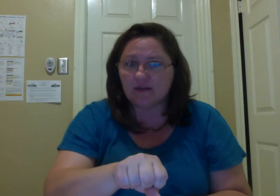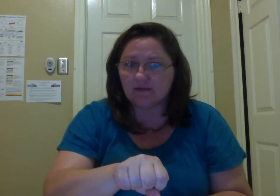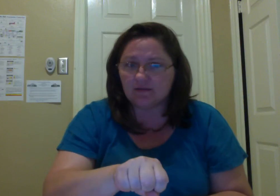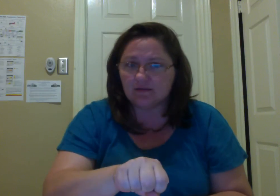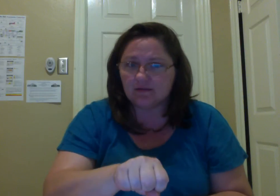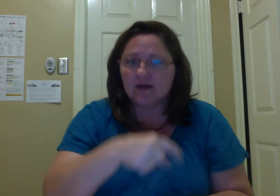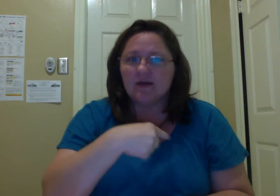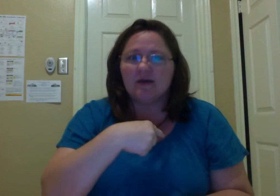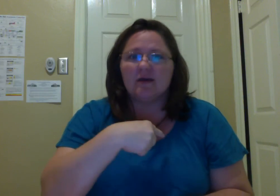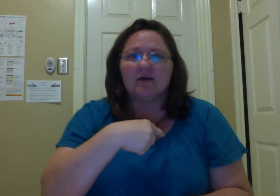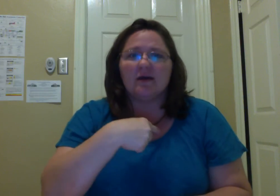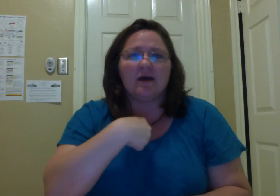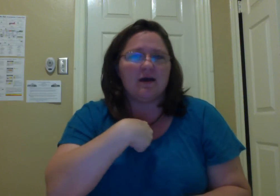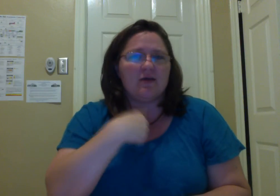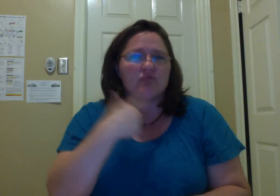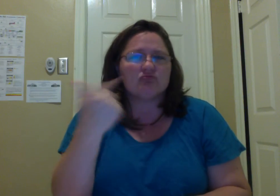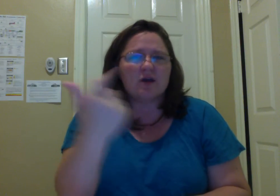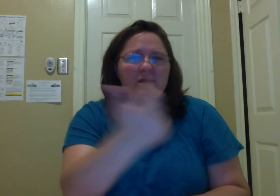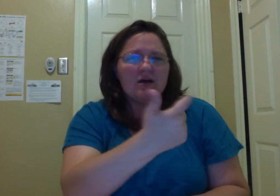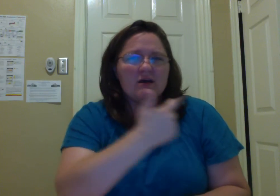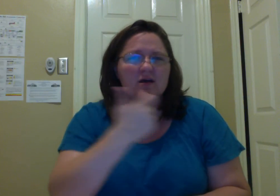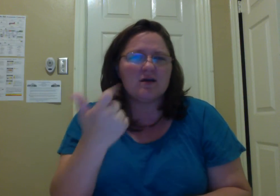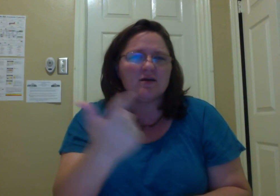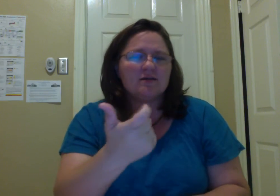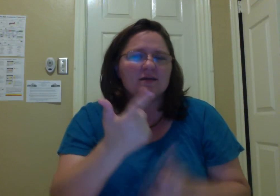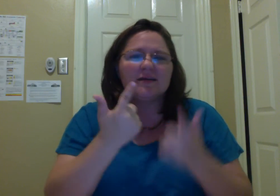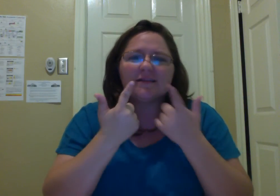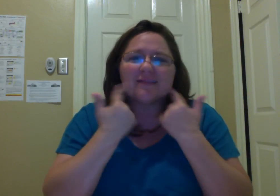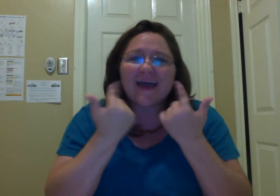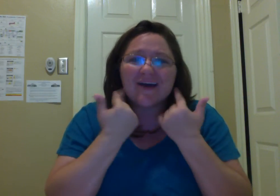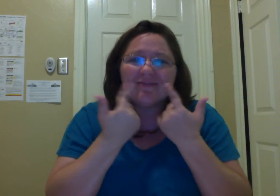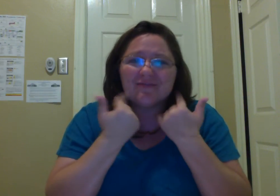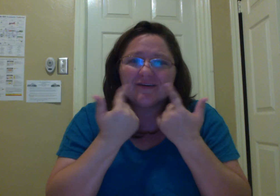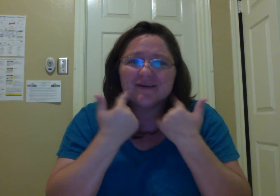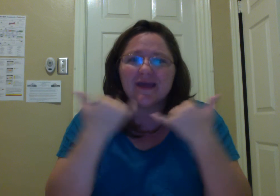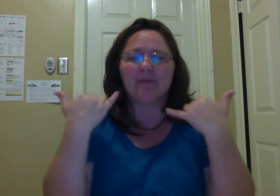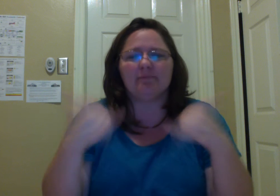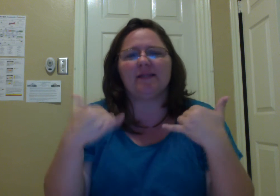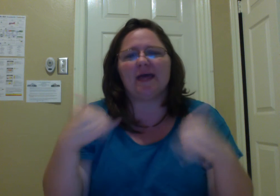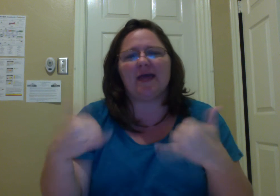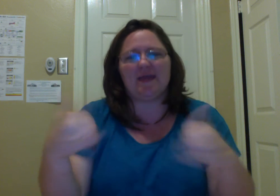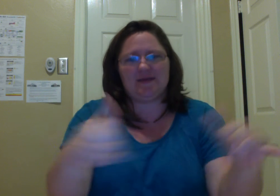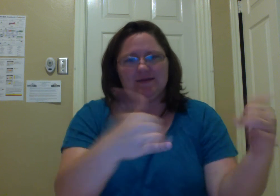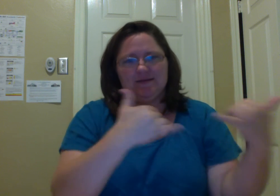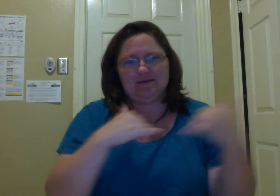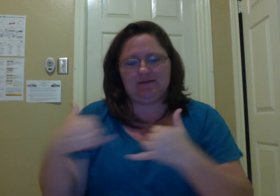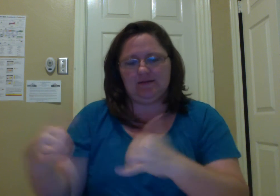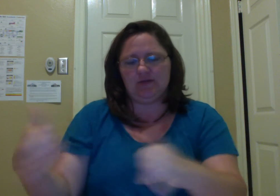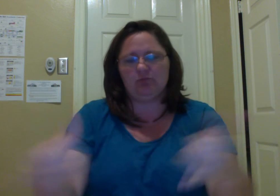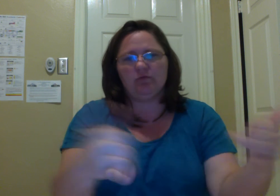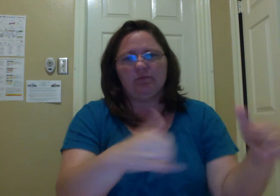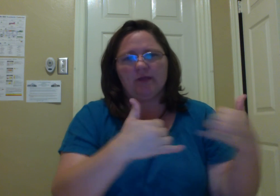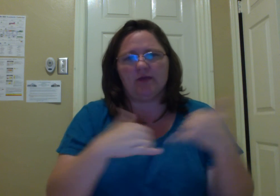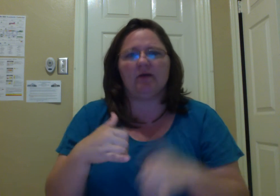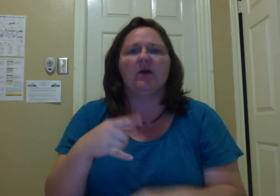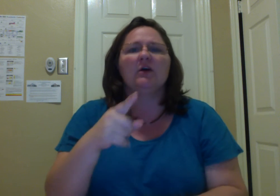it. I run, laugh, and play. And you move play around. So